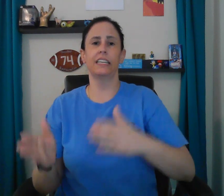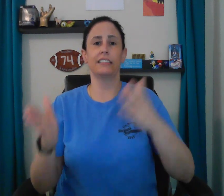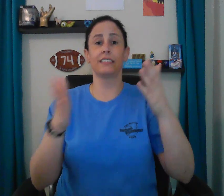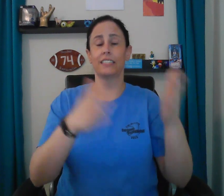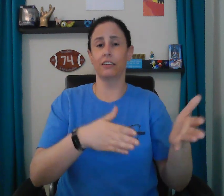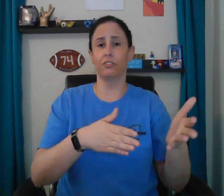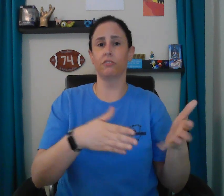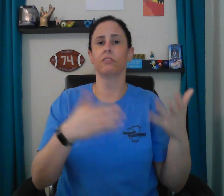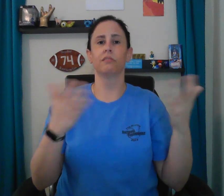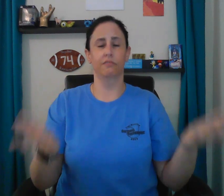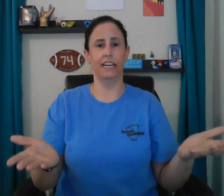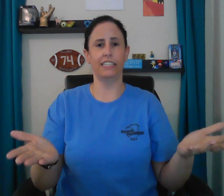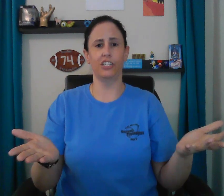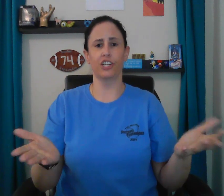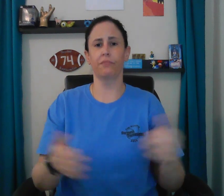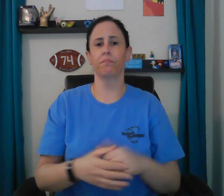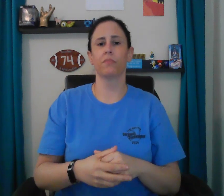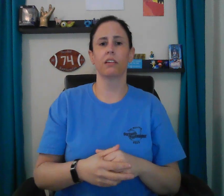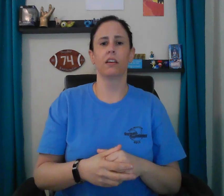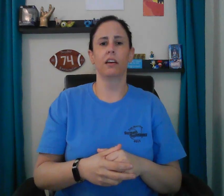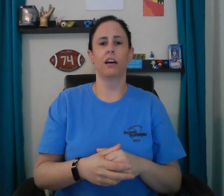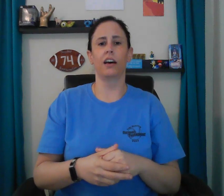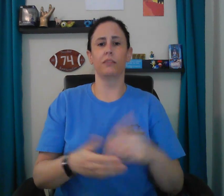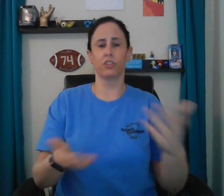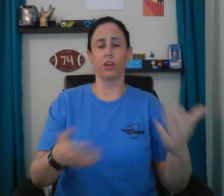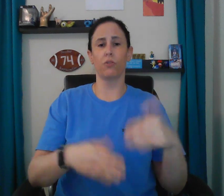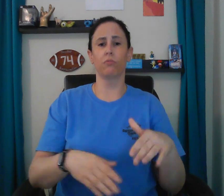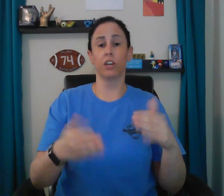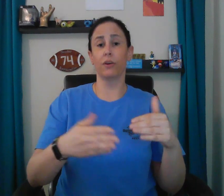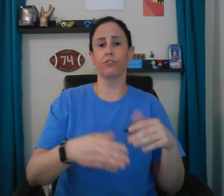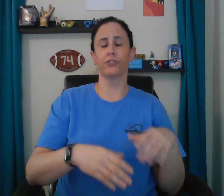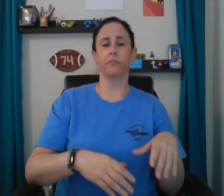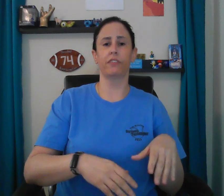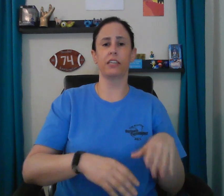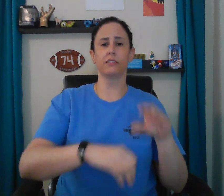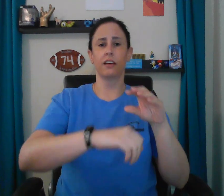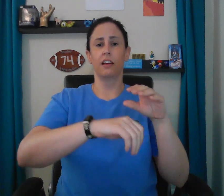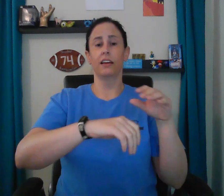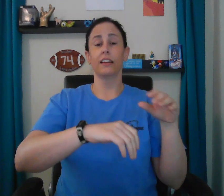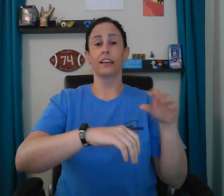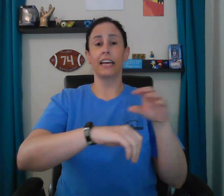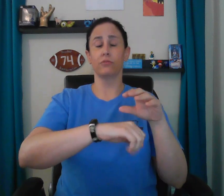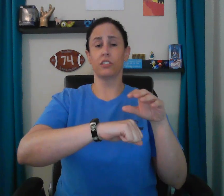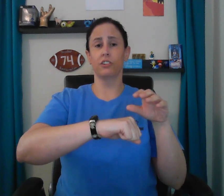is skilled at teaching. So going through some of these. Counselor,